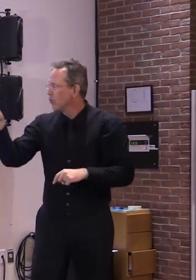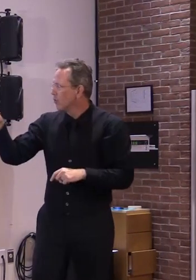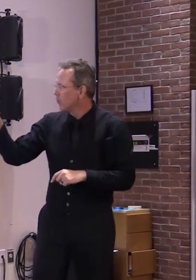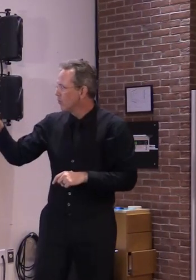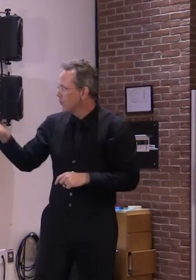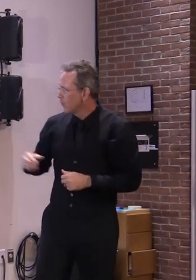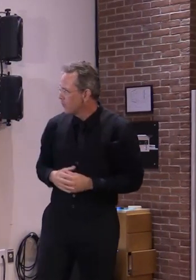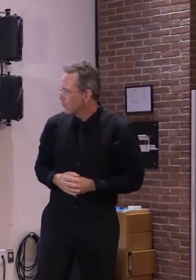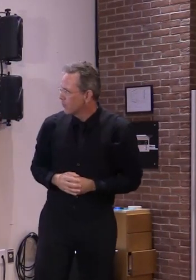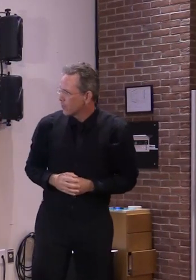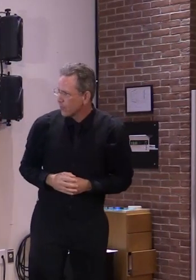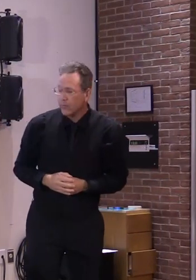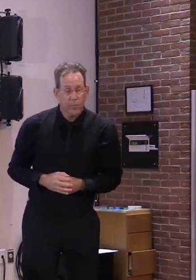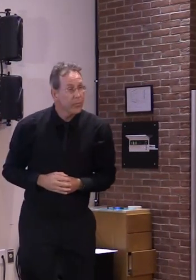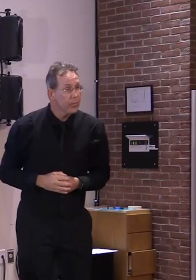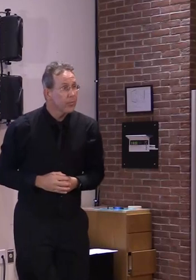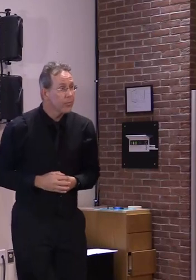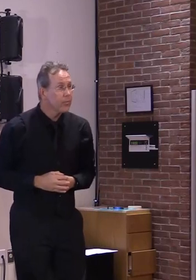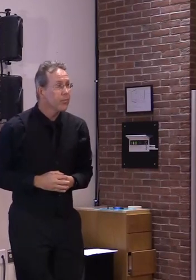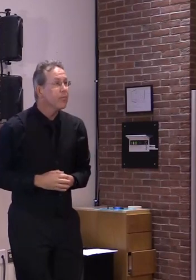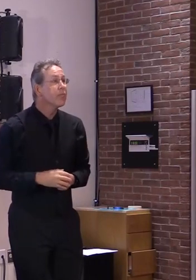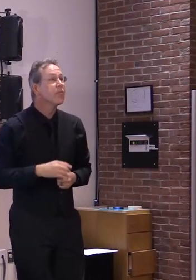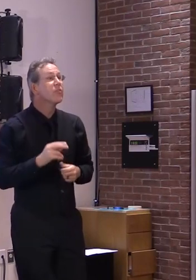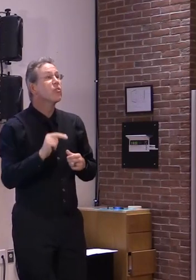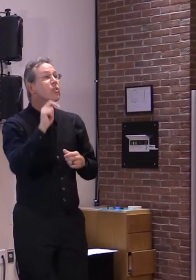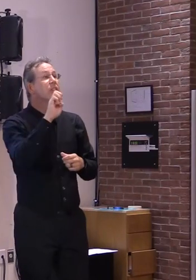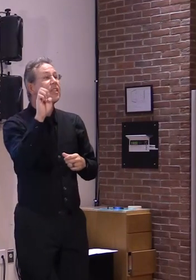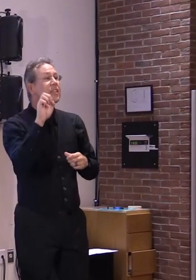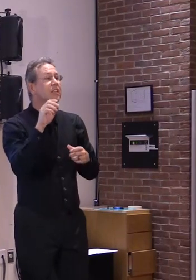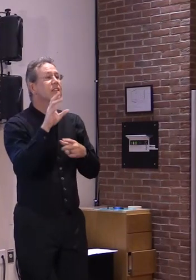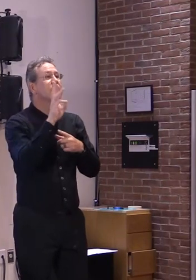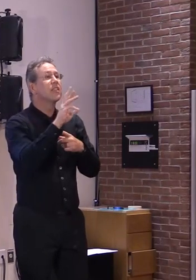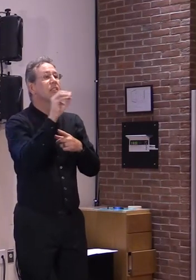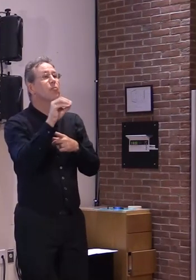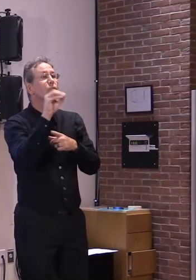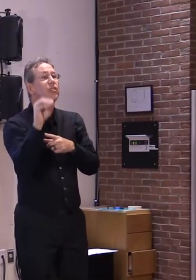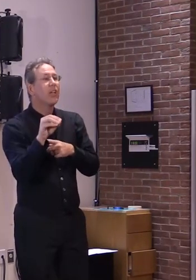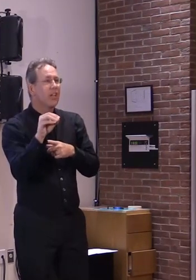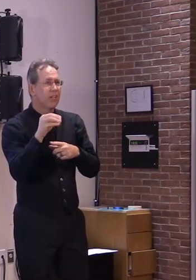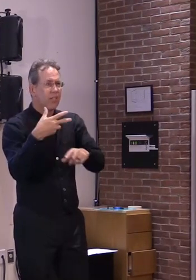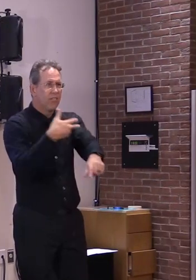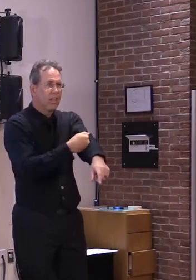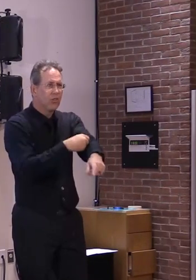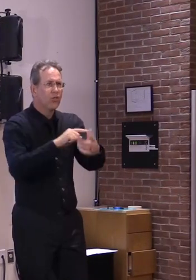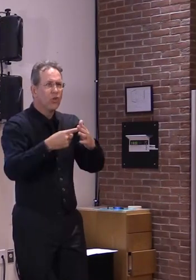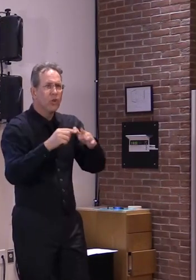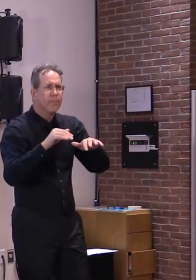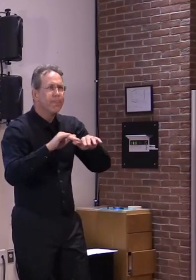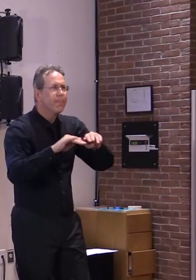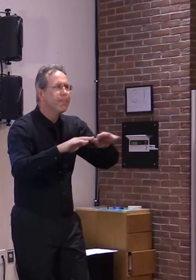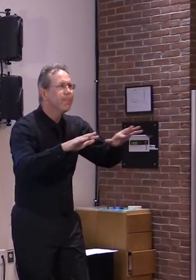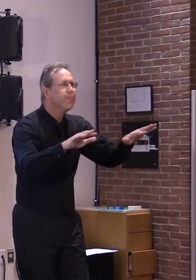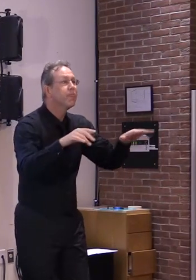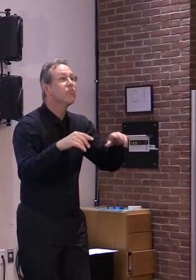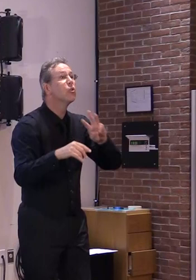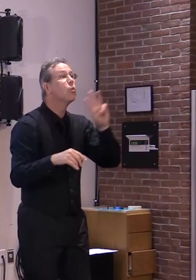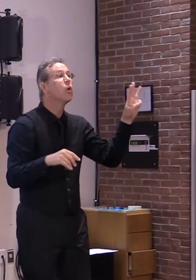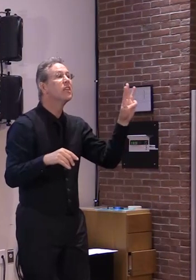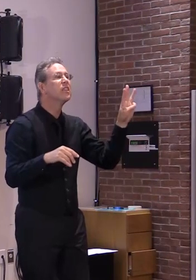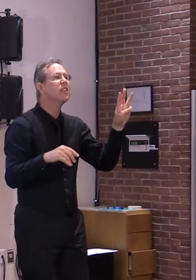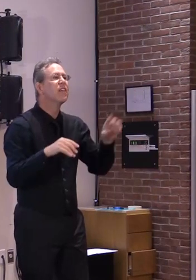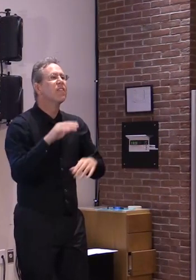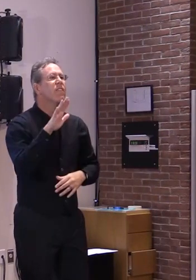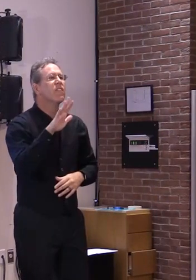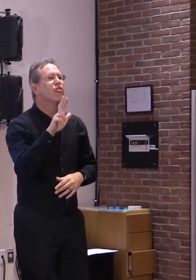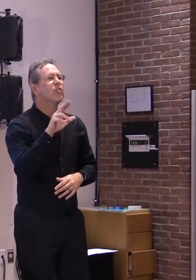of residents in the Northeast have started vaccination, compared with 53% in the West, 50% in the Midwest,